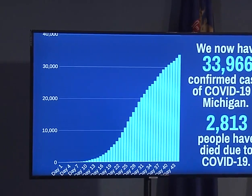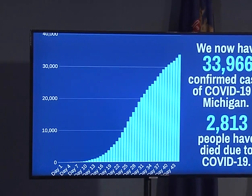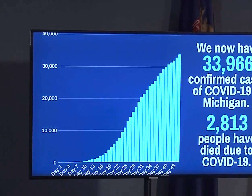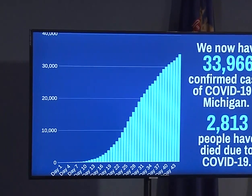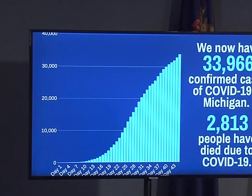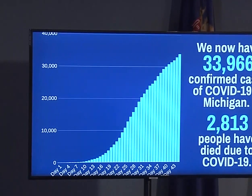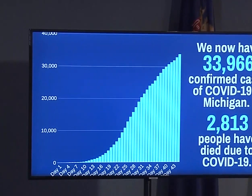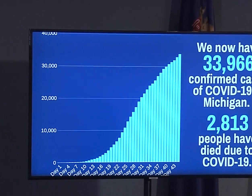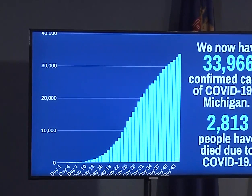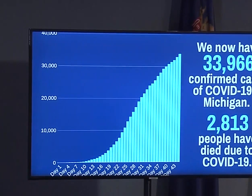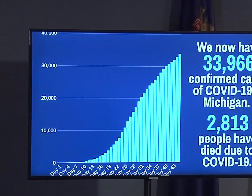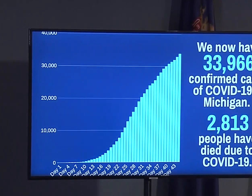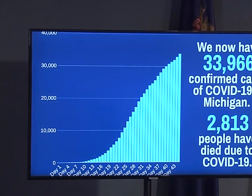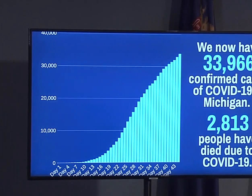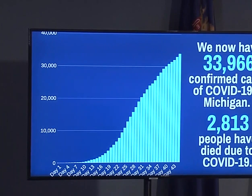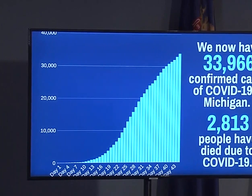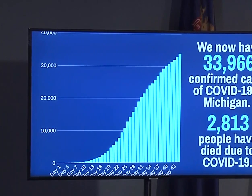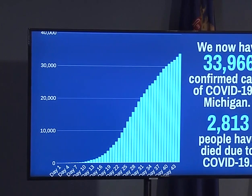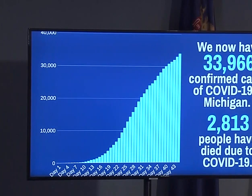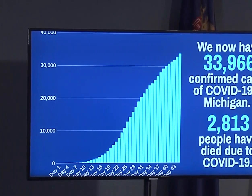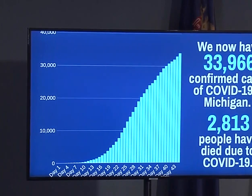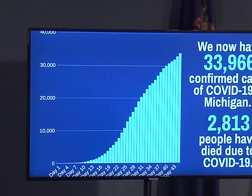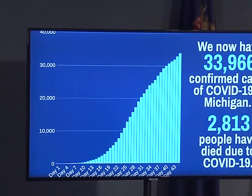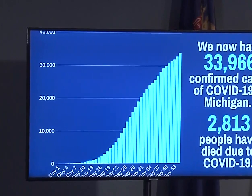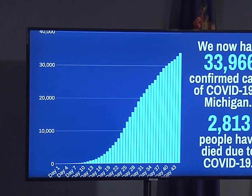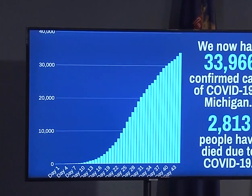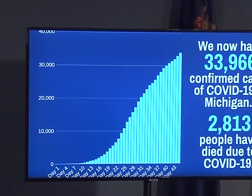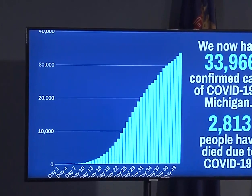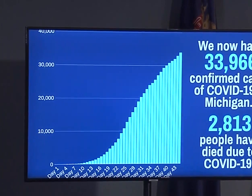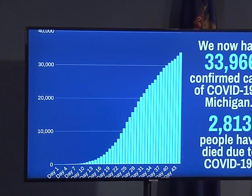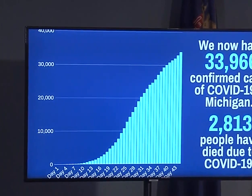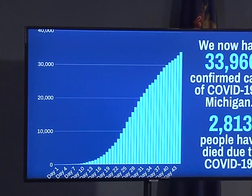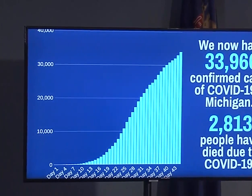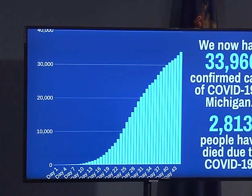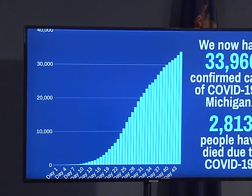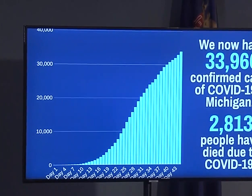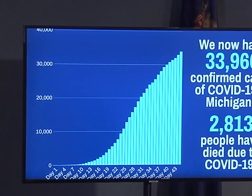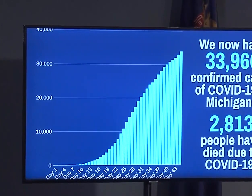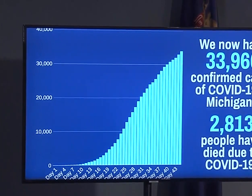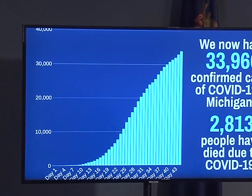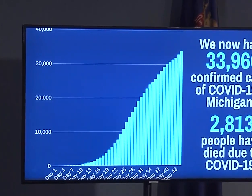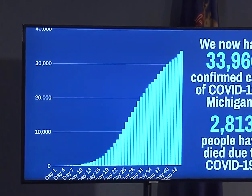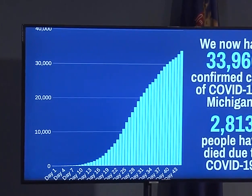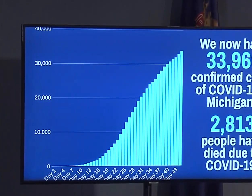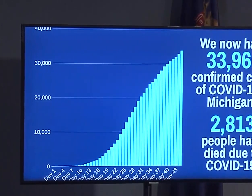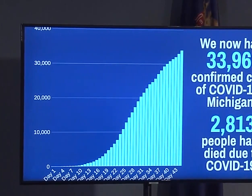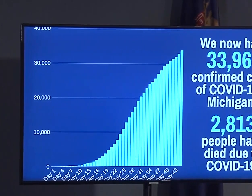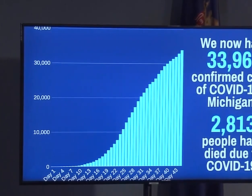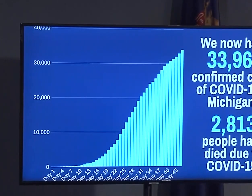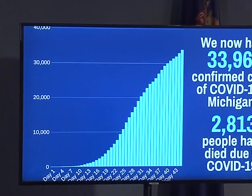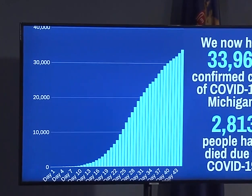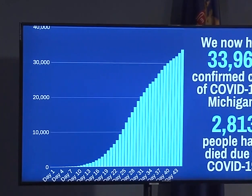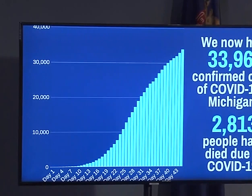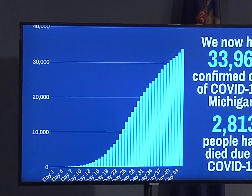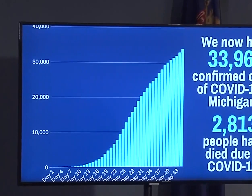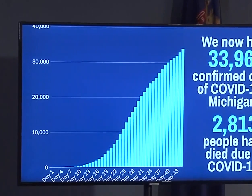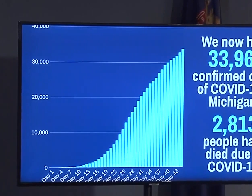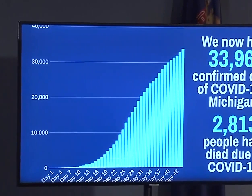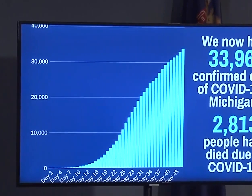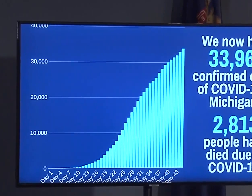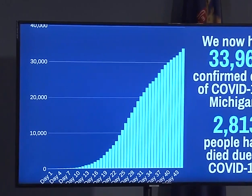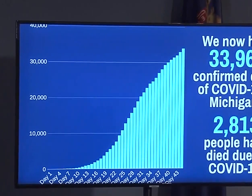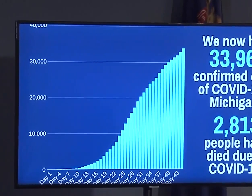press conferences, these numbers are hard to look at and hard to take, but what they